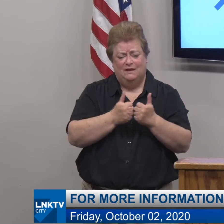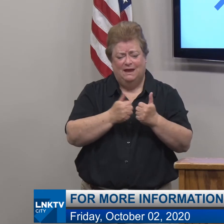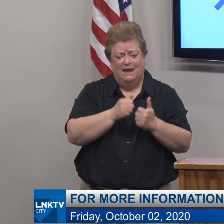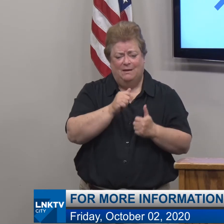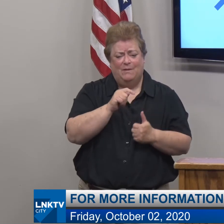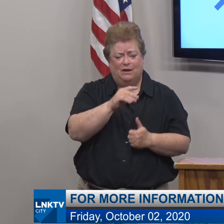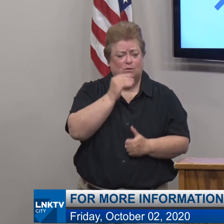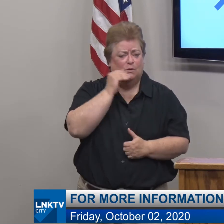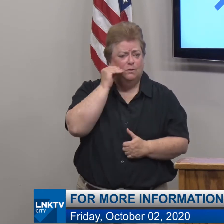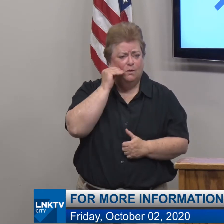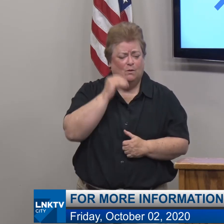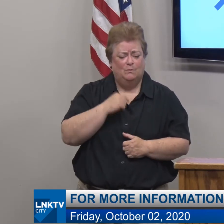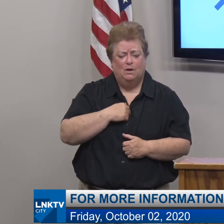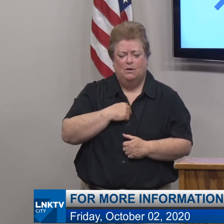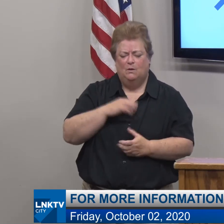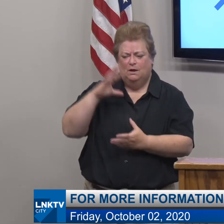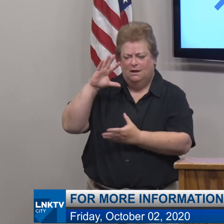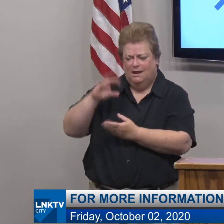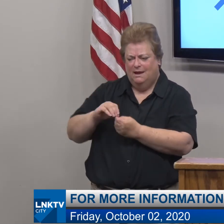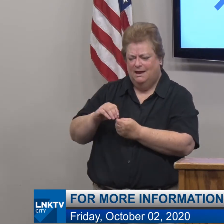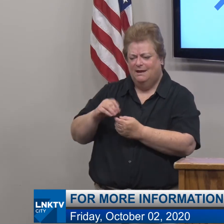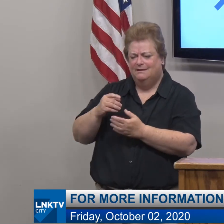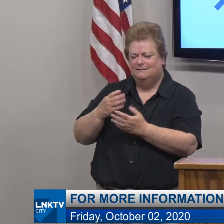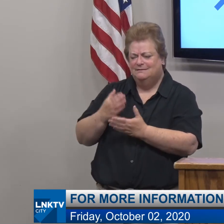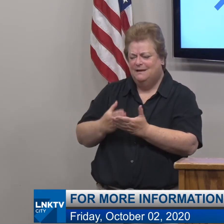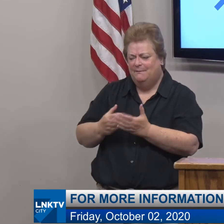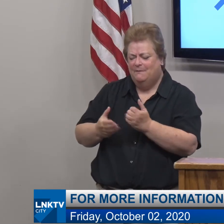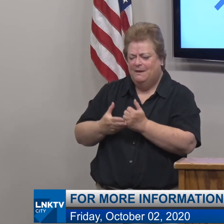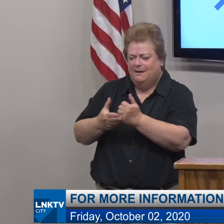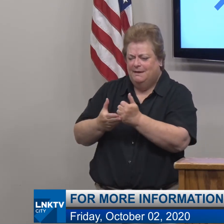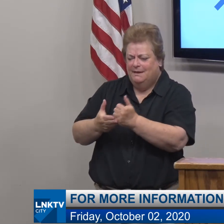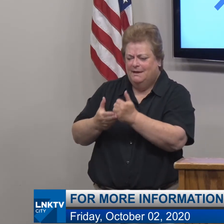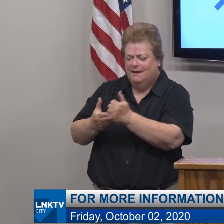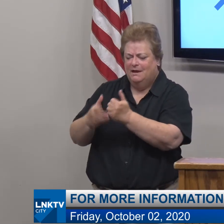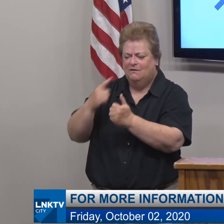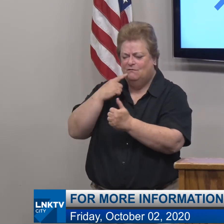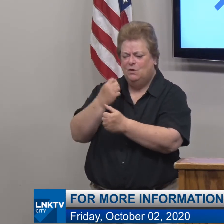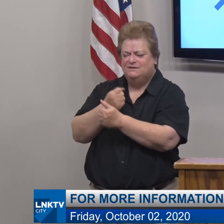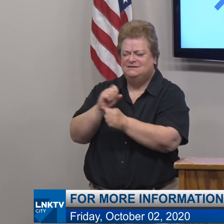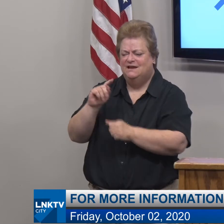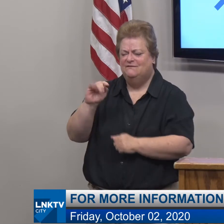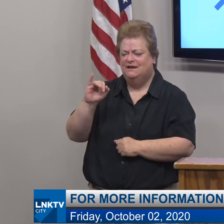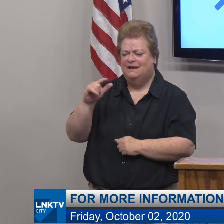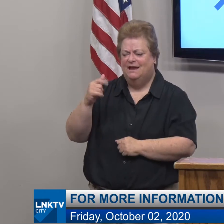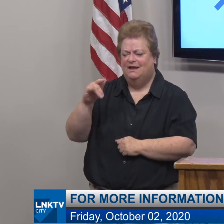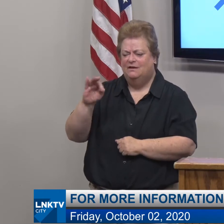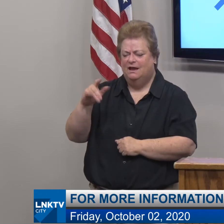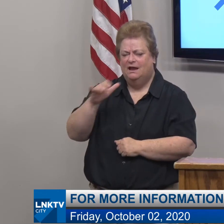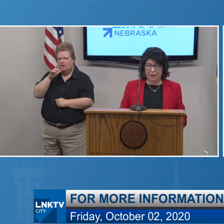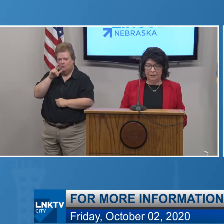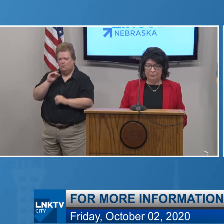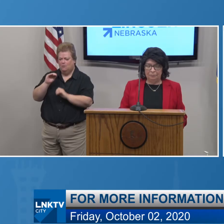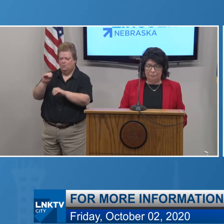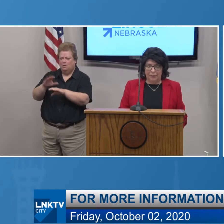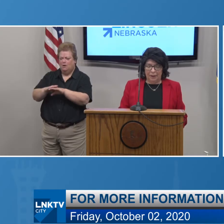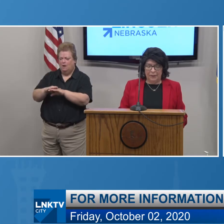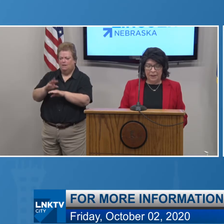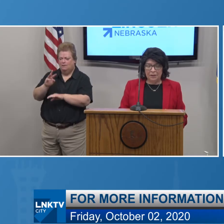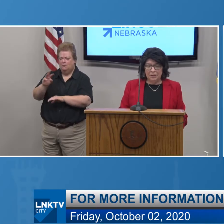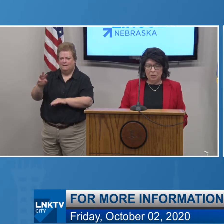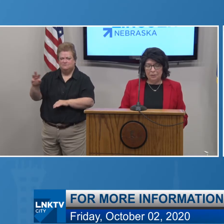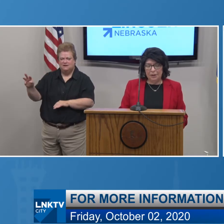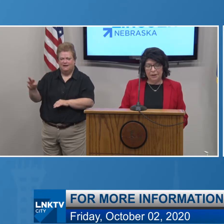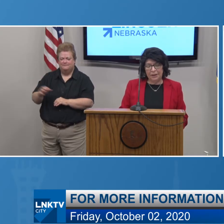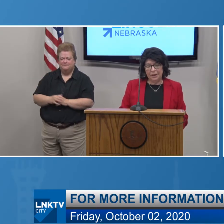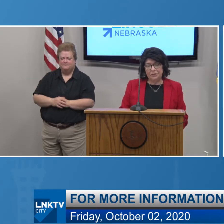also compiling a list of tips and recommendations for safe tailgating, and we'll be posting those online next week. The